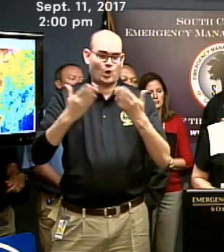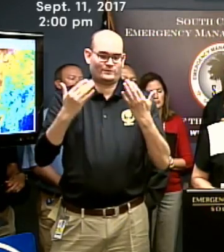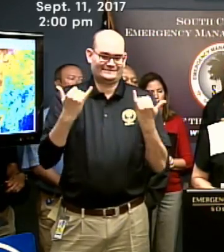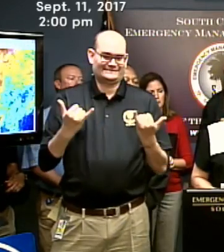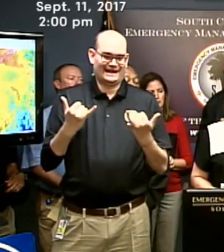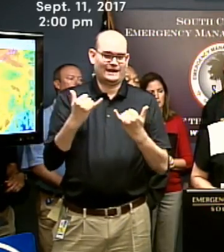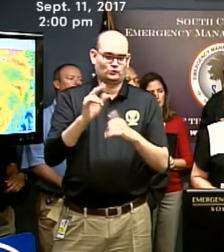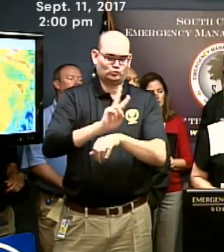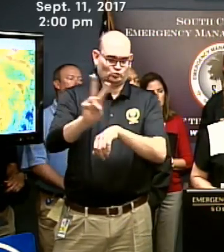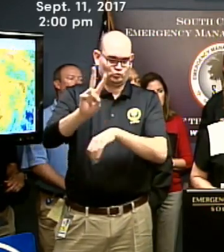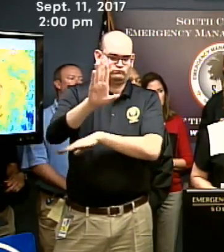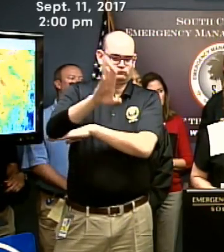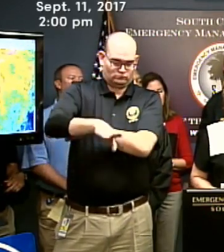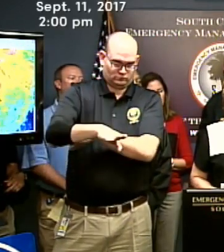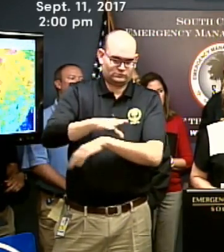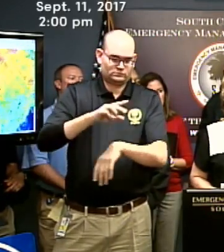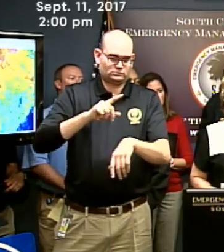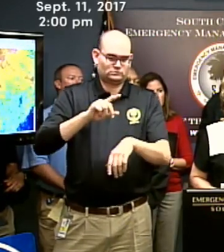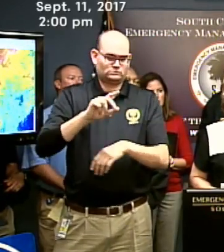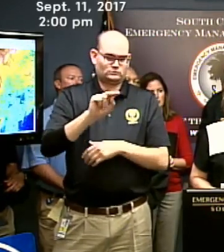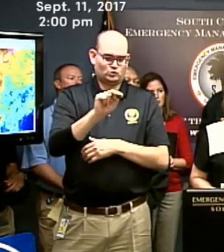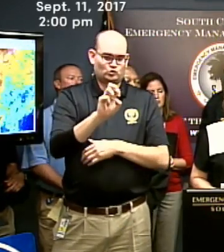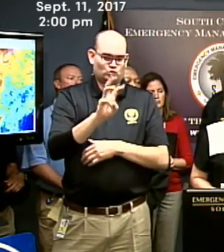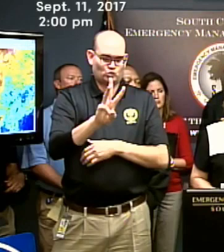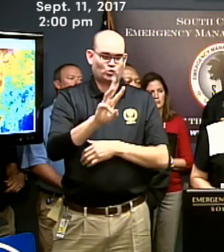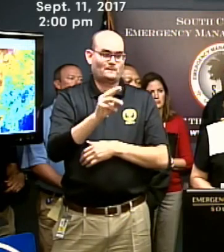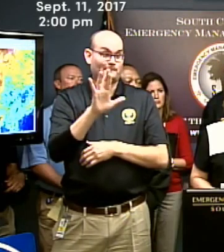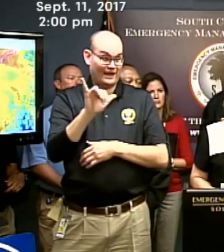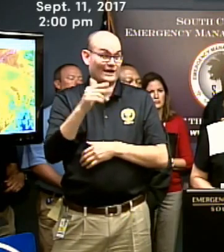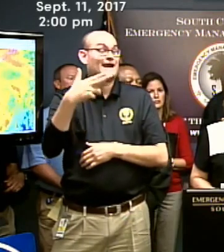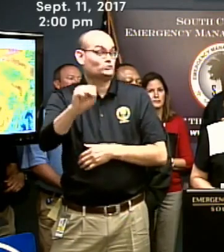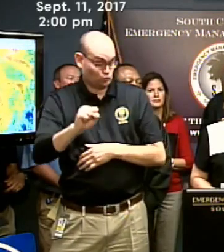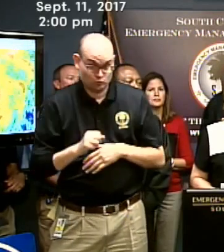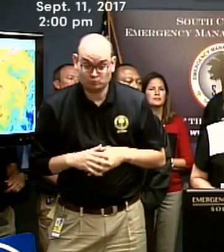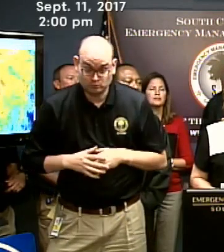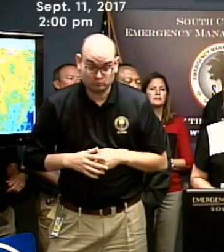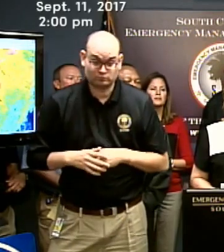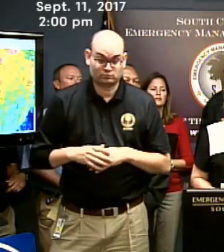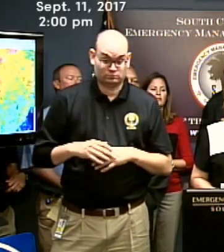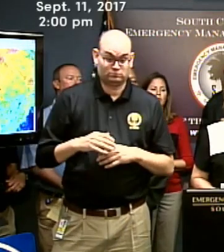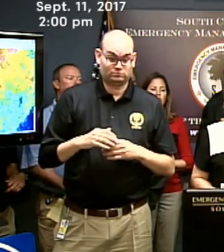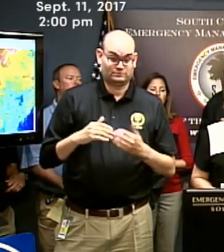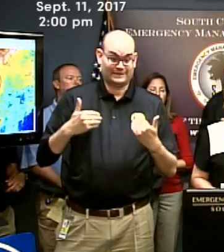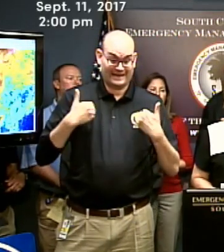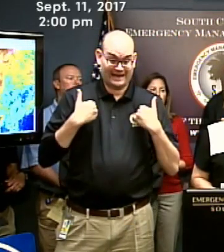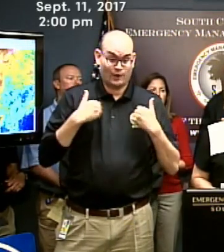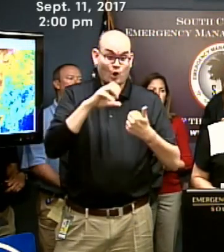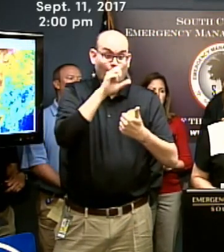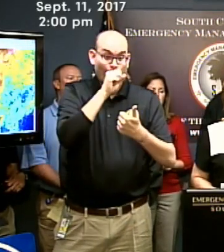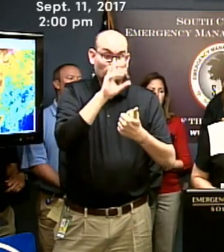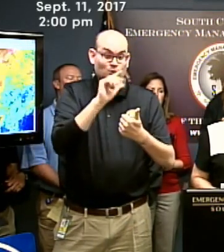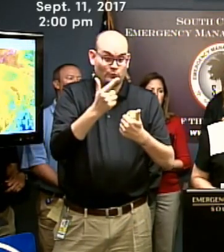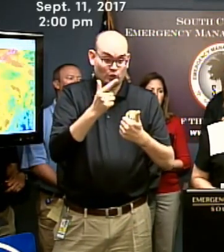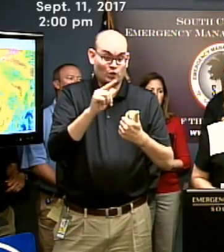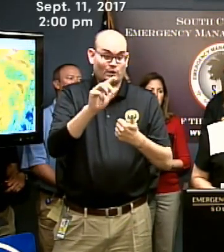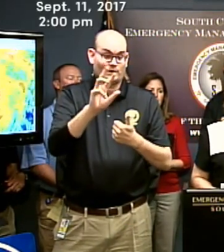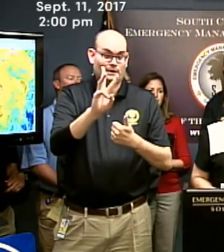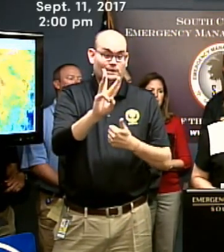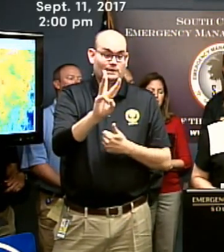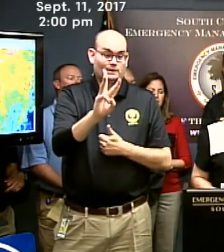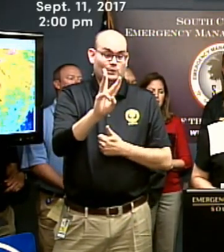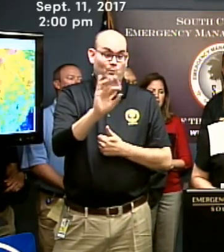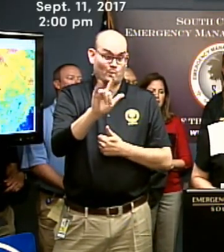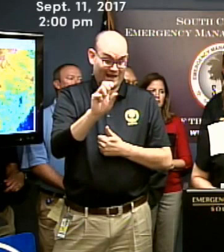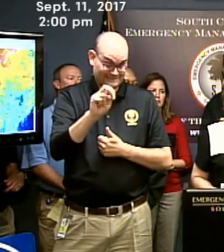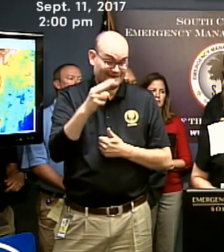School. In Orangeburg County, we have 4 shelters open. Those shelters are located at Orangeburg Wilkinson High School,